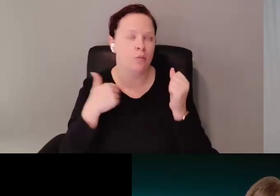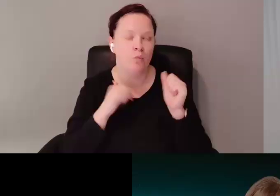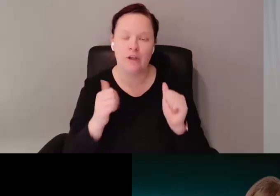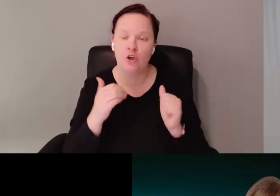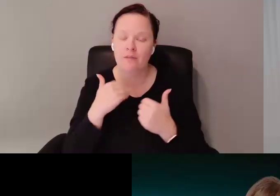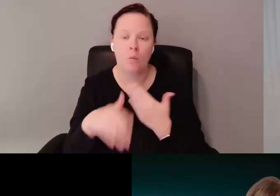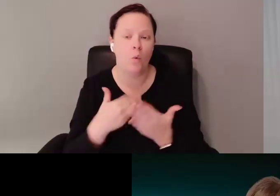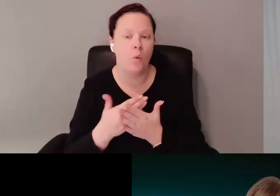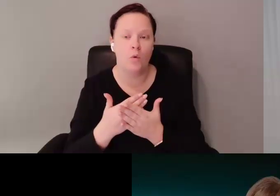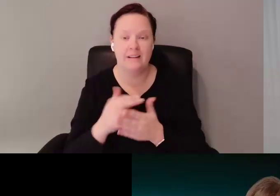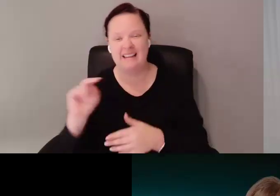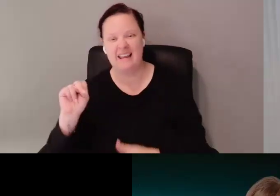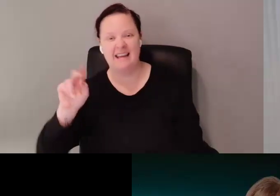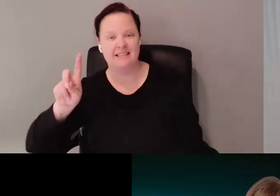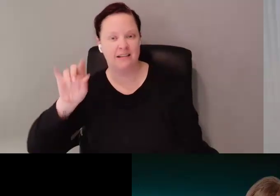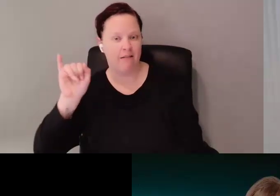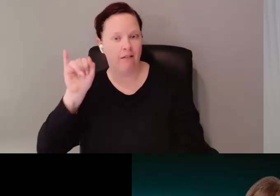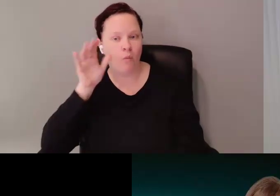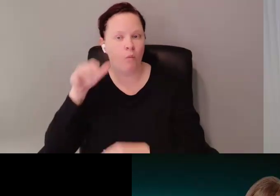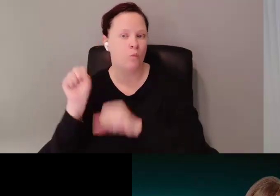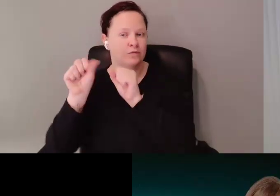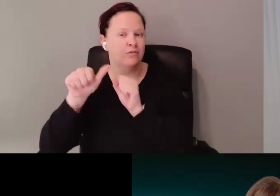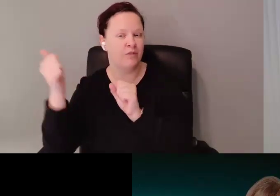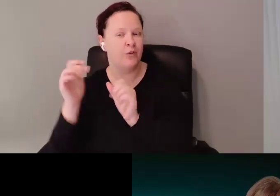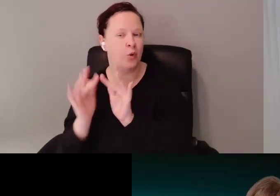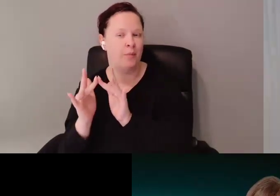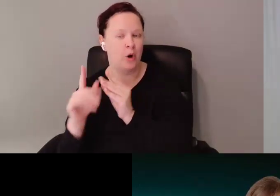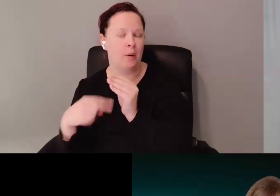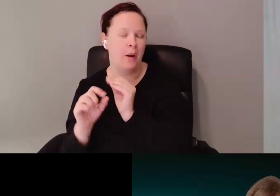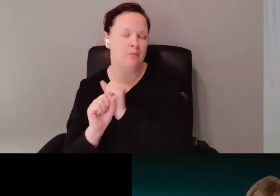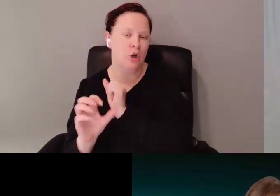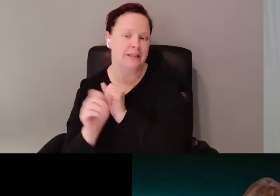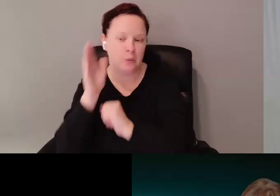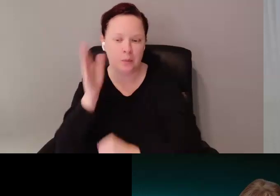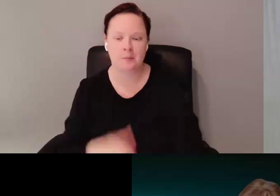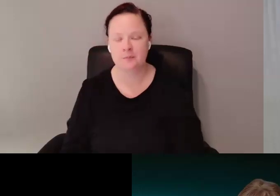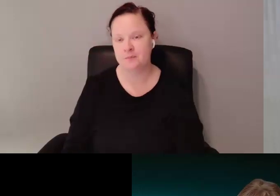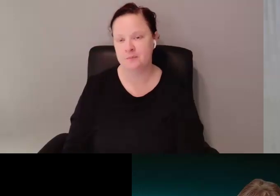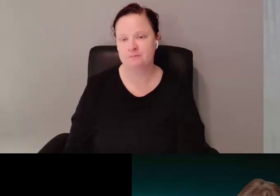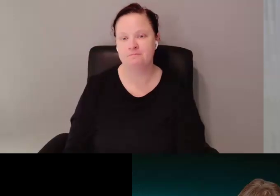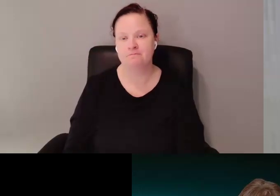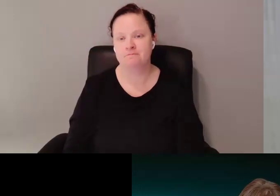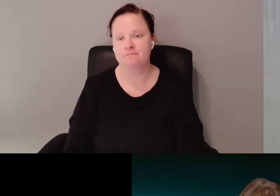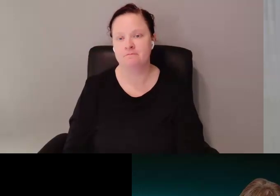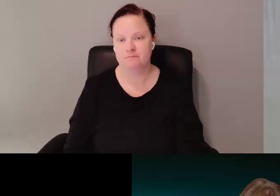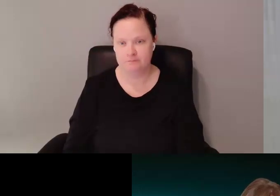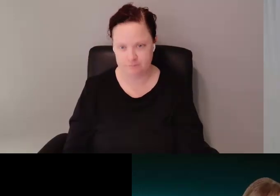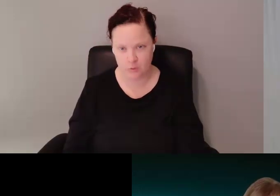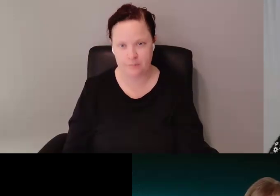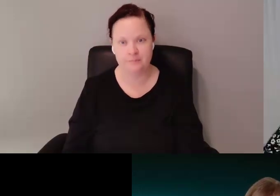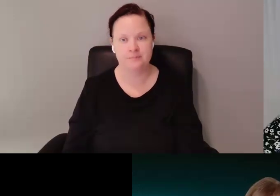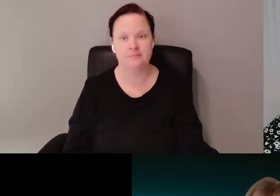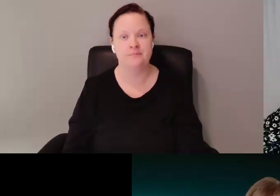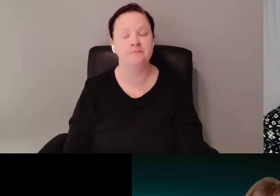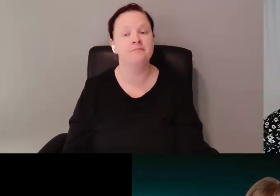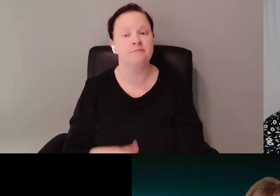think NDI is going to have another webinar about marketing. Let's see. So the other one